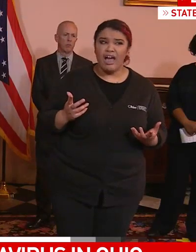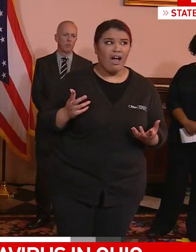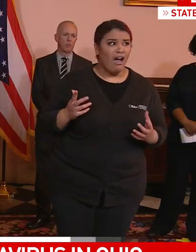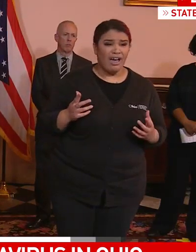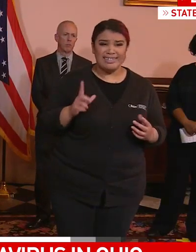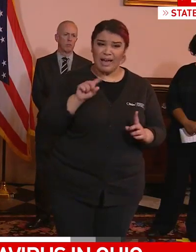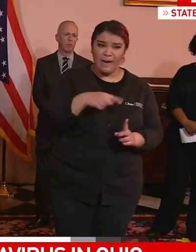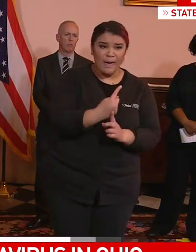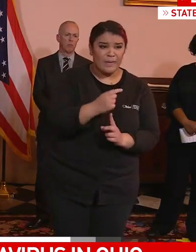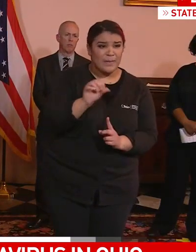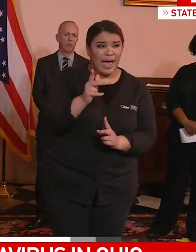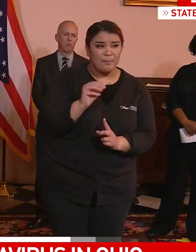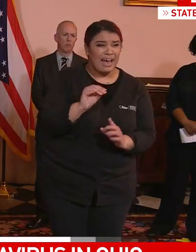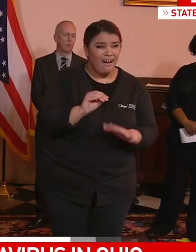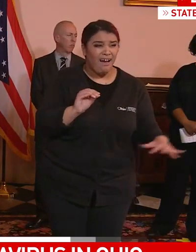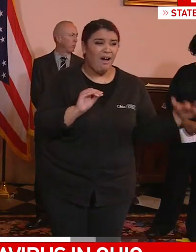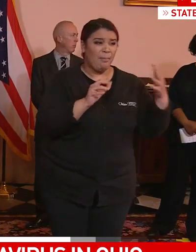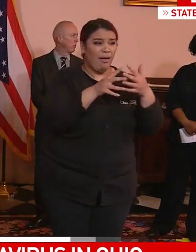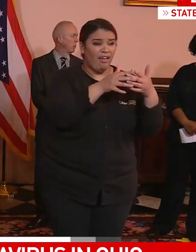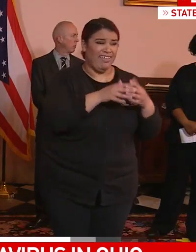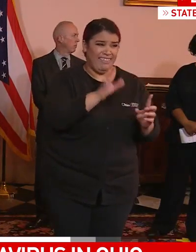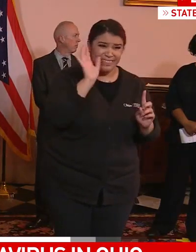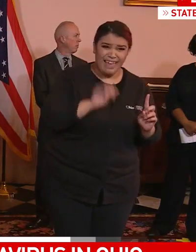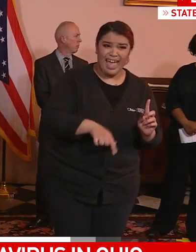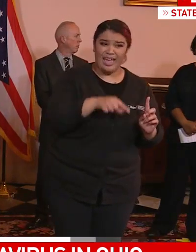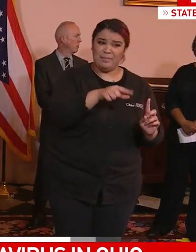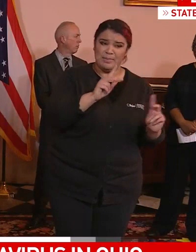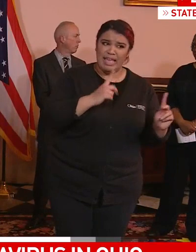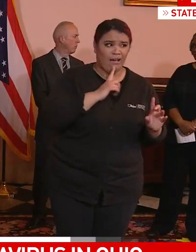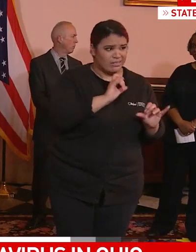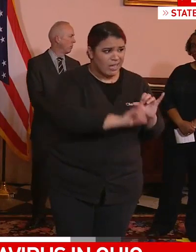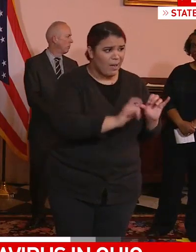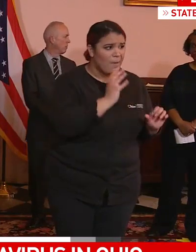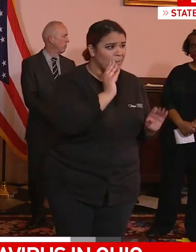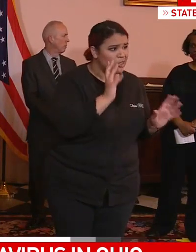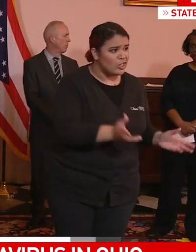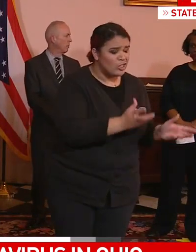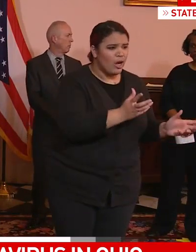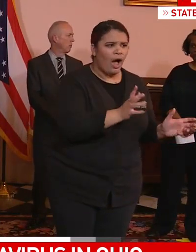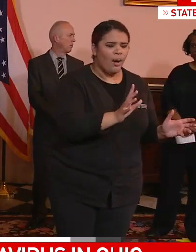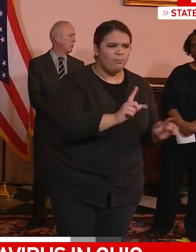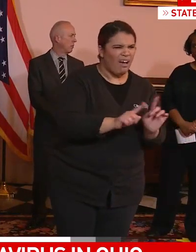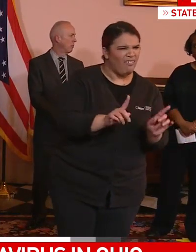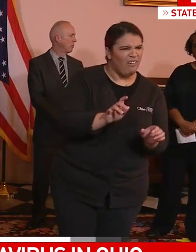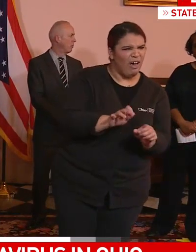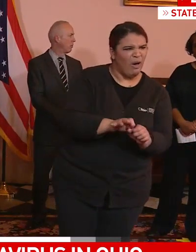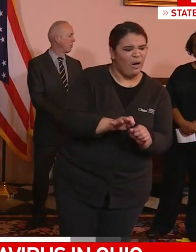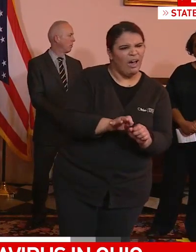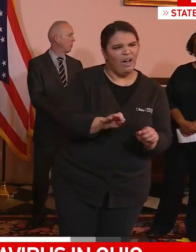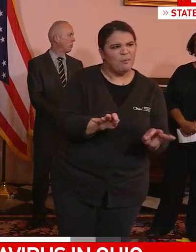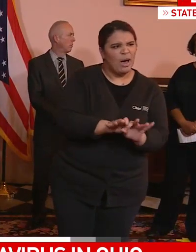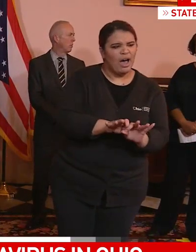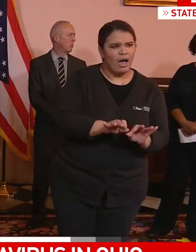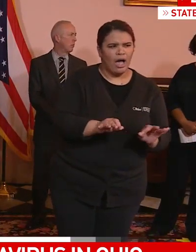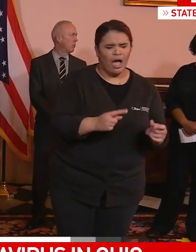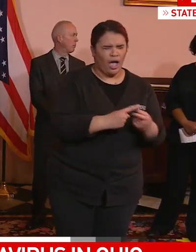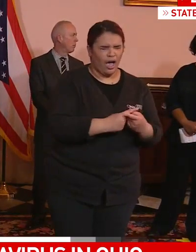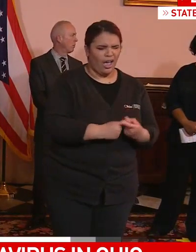nationwide. And they then had to make a decision. Which do I do? That is not